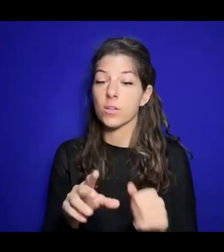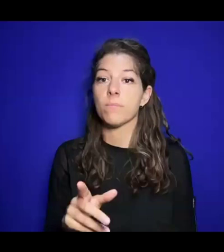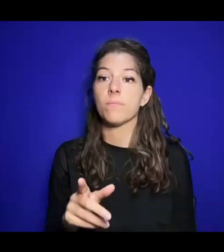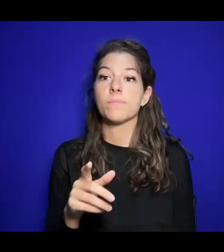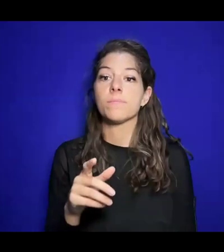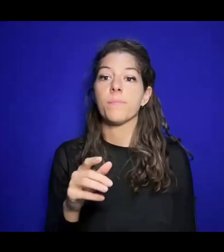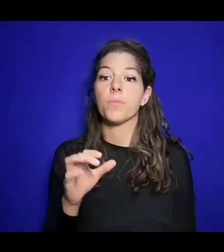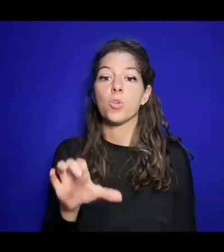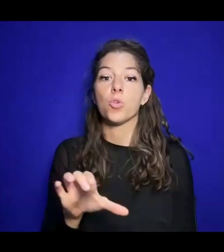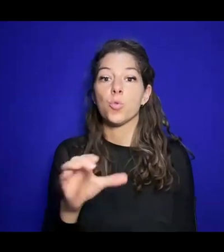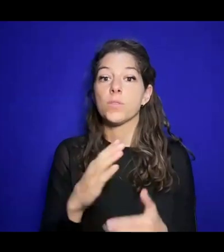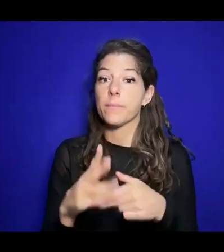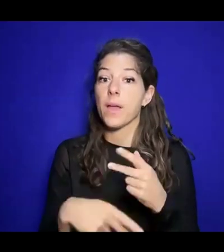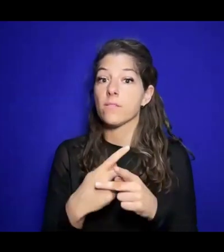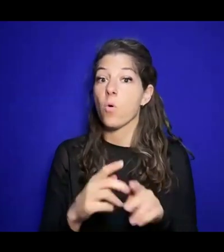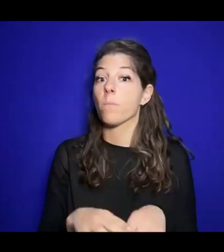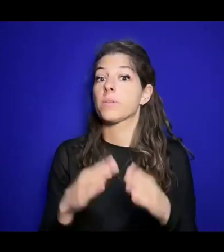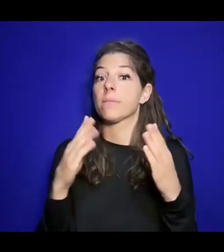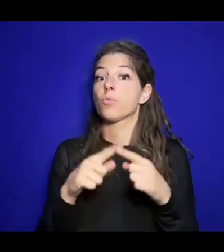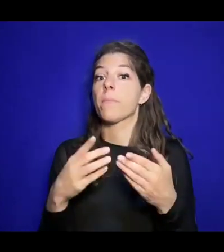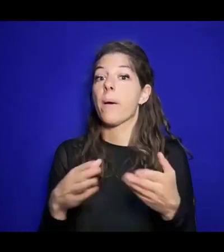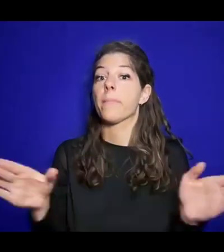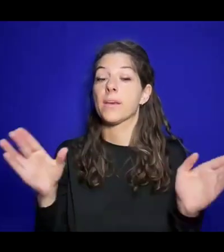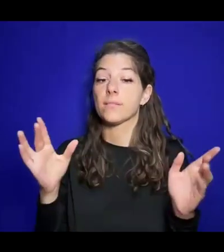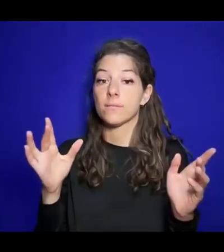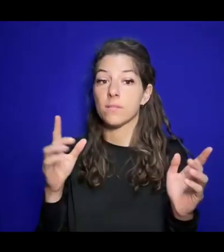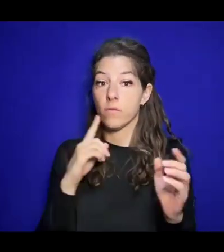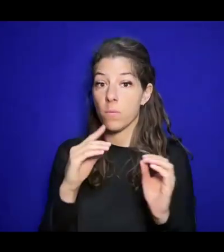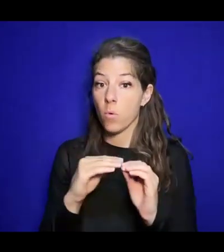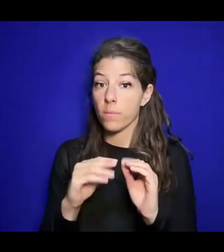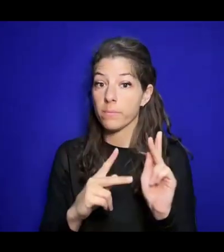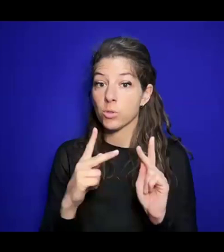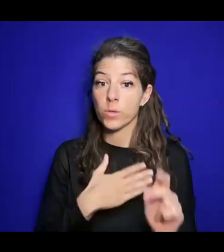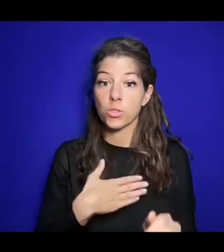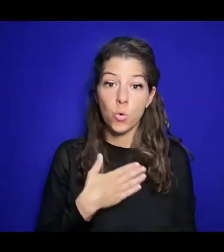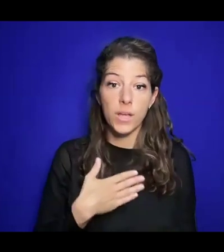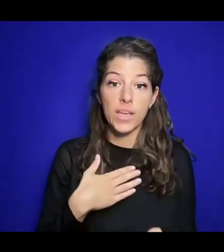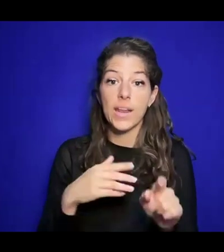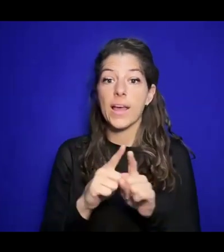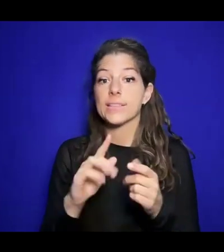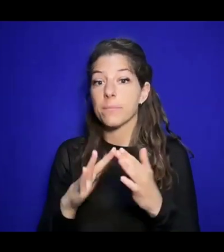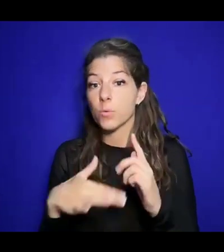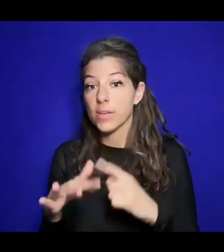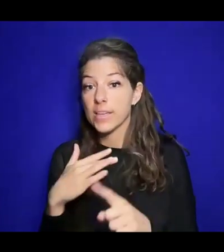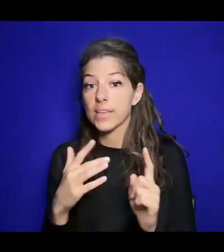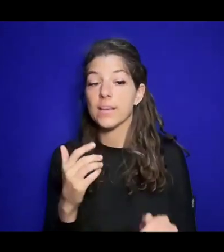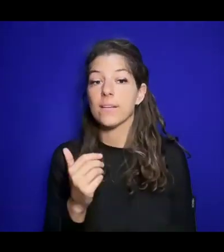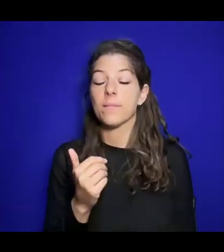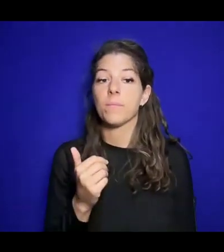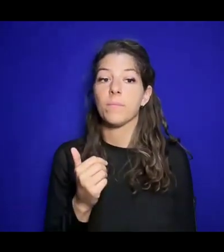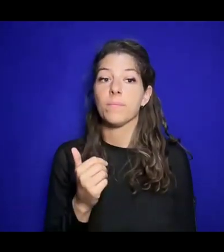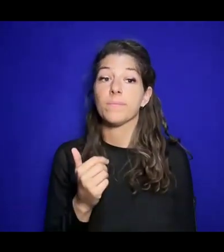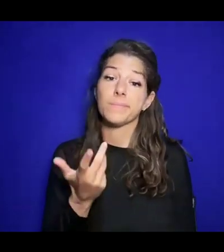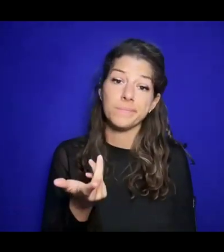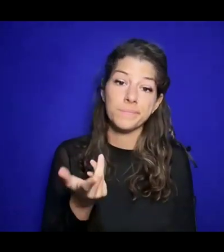to do some kind of opening that up to the public, to, for more people to enjoy it as a community kind of thing.